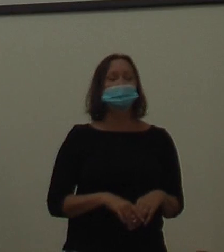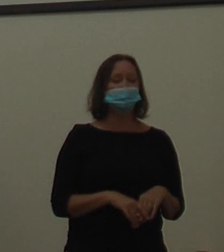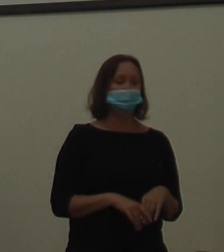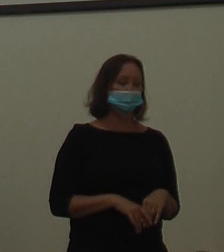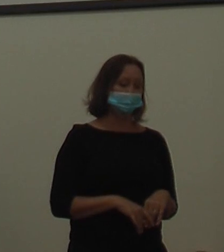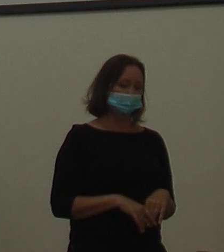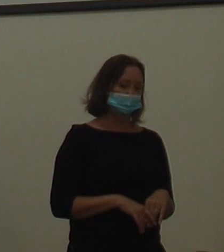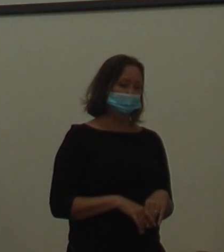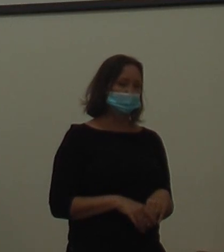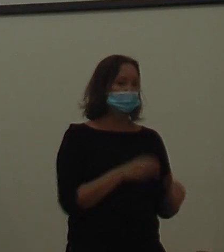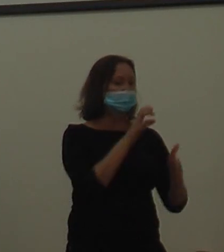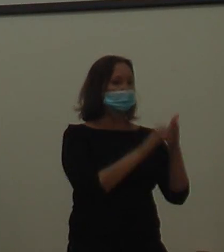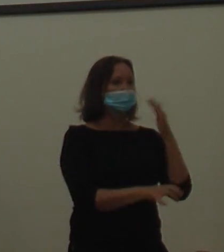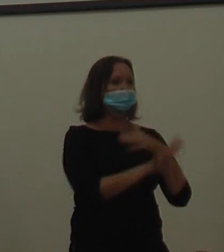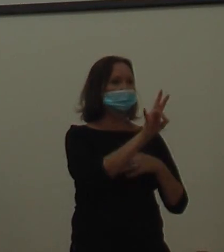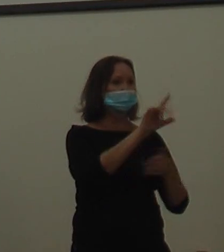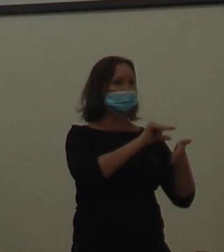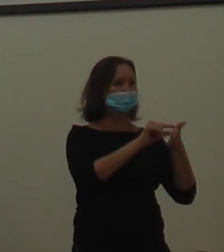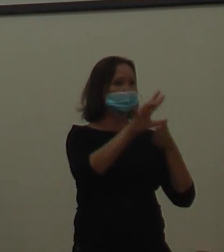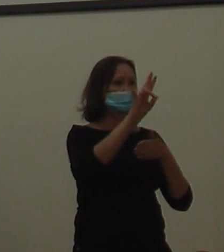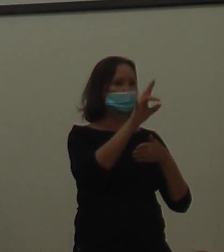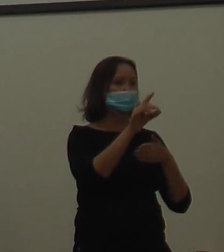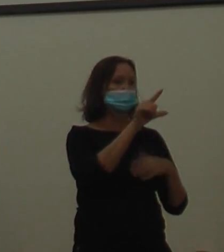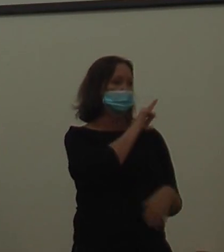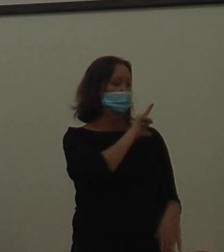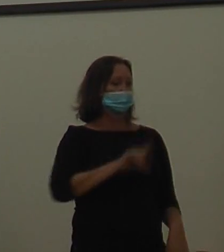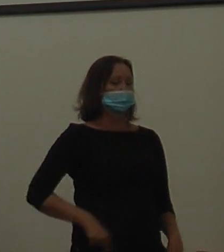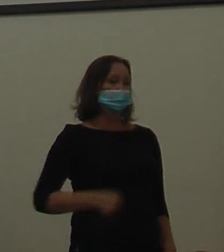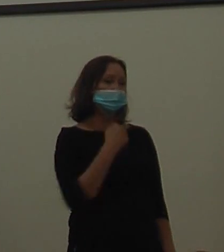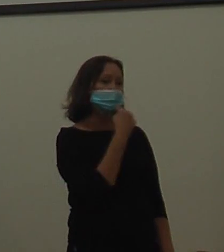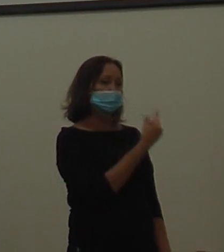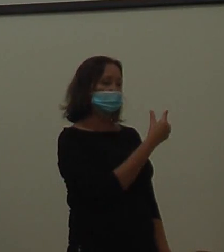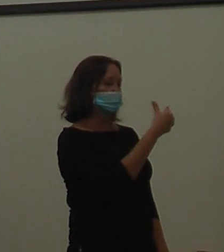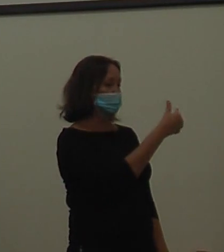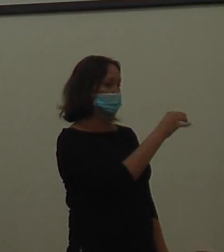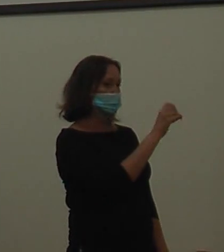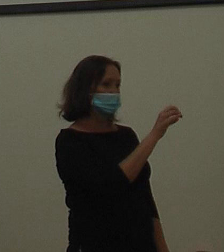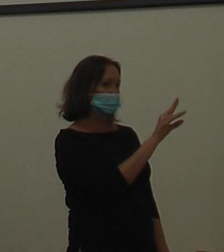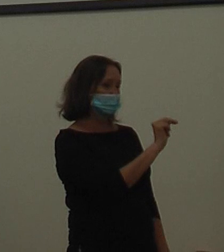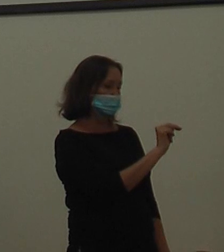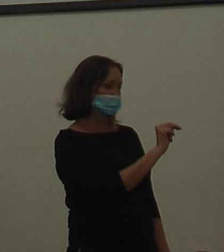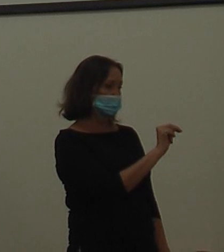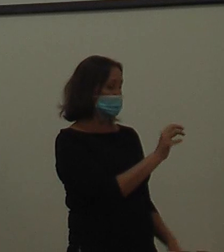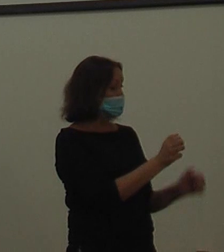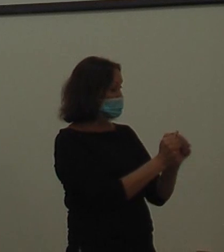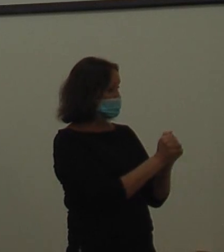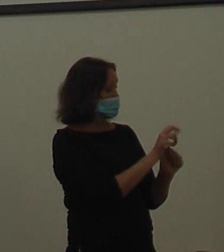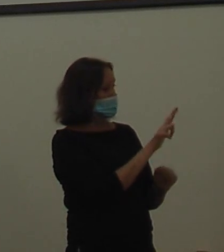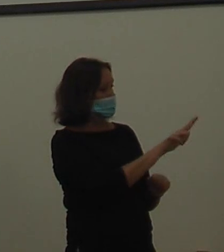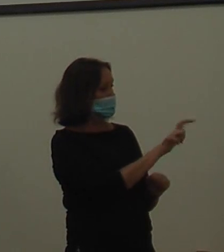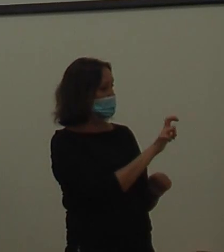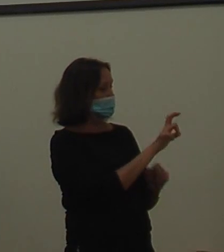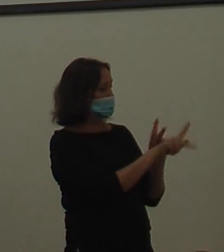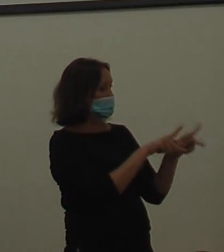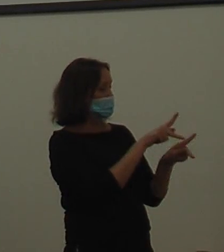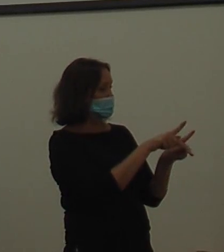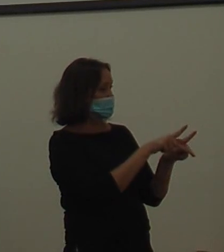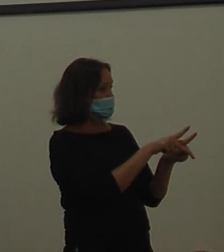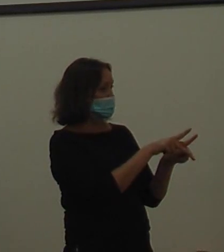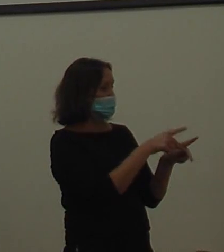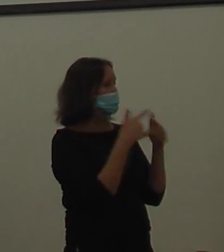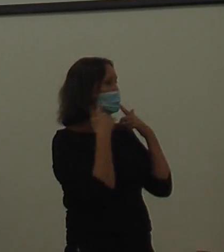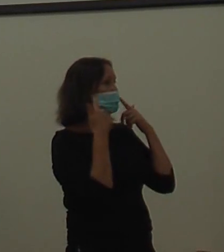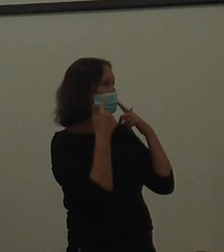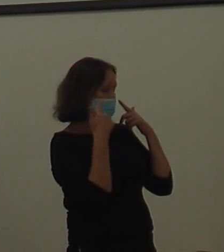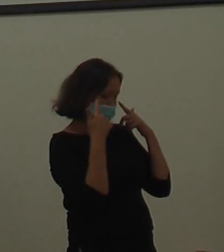chapter 7 and verse 7 it says, "And the Lord said to Gideon, with the 300 men who lapped, I will save you